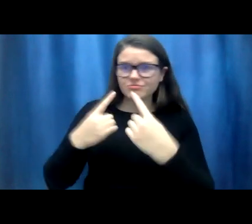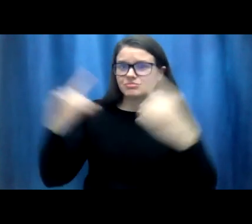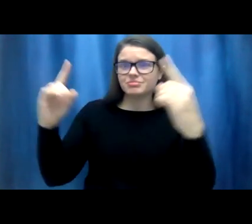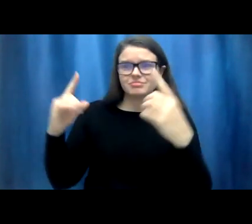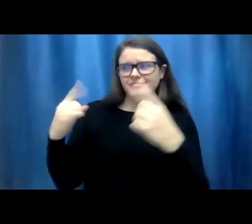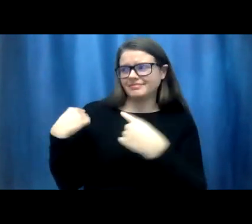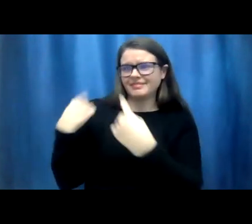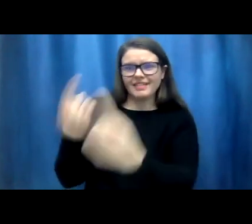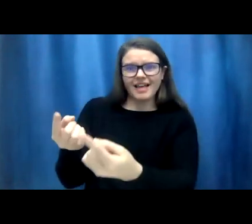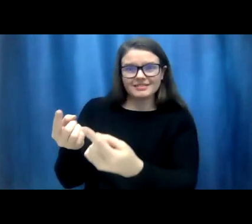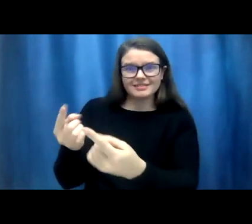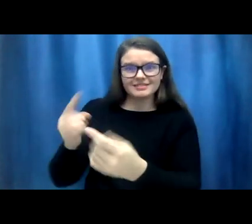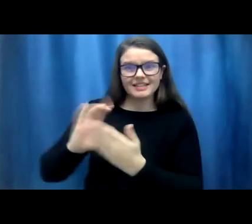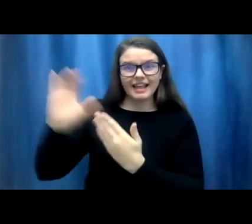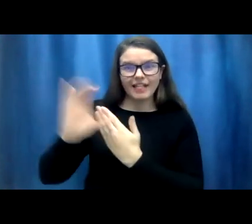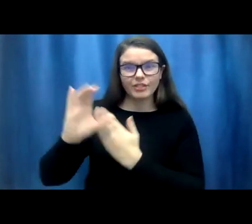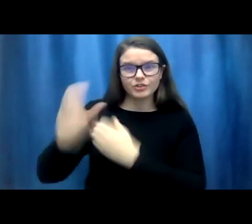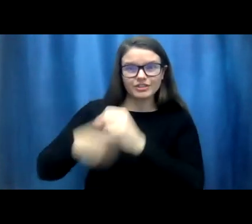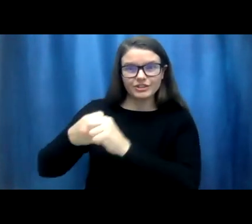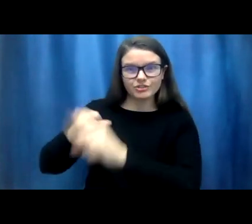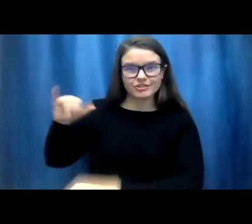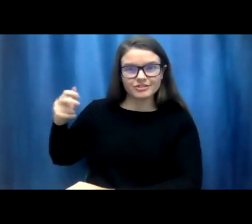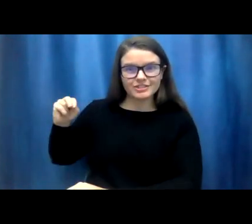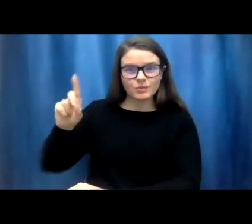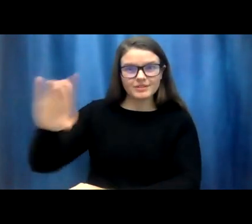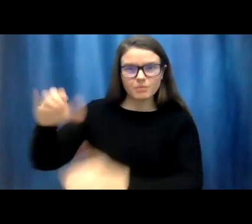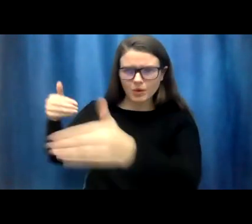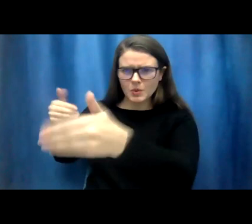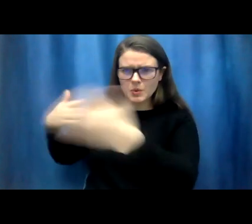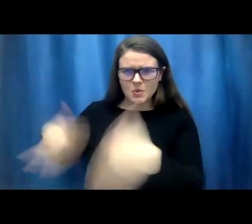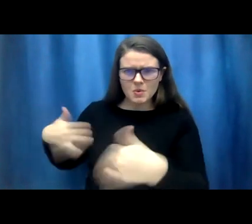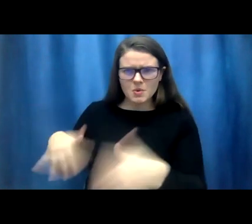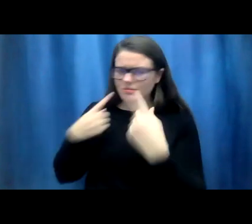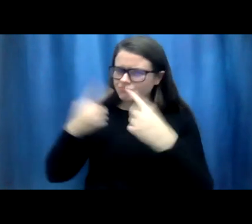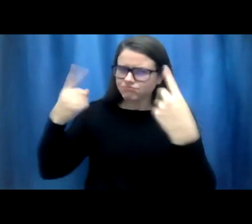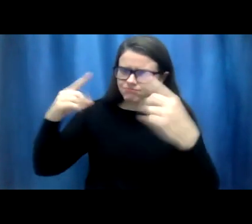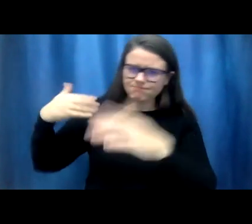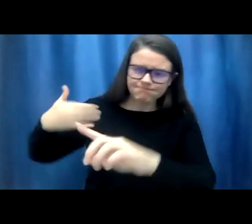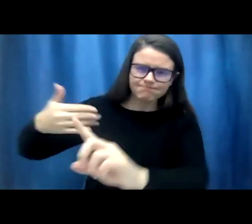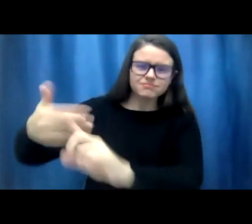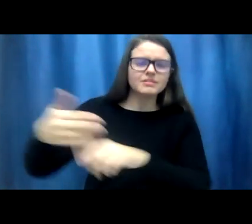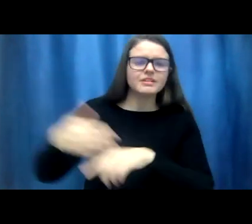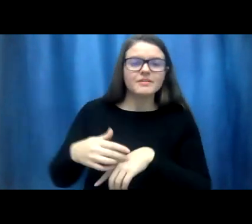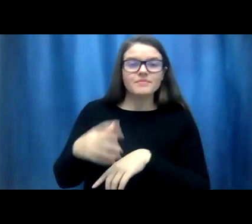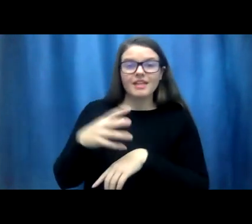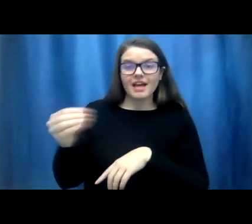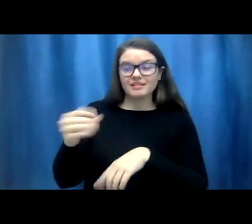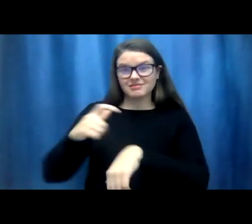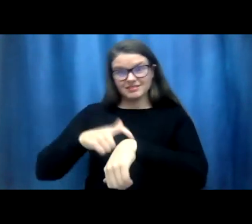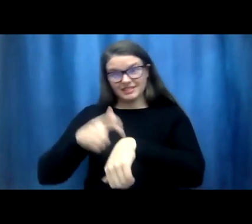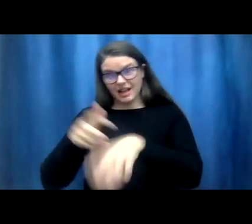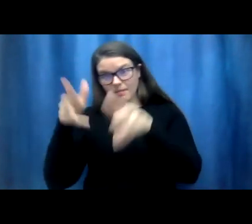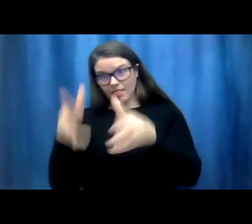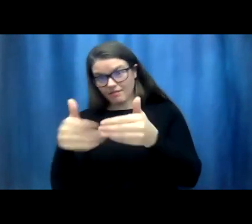last calendar year, and they're kind of using the remaining time